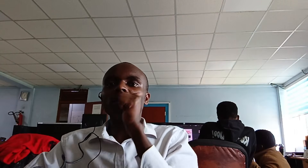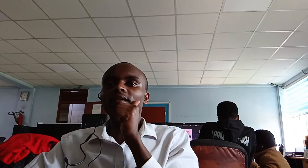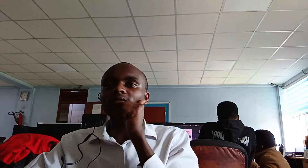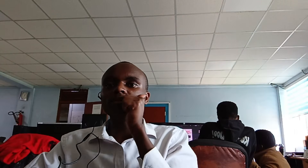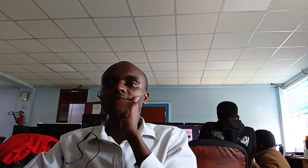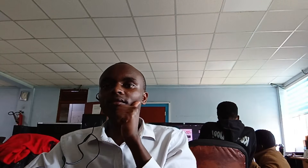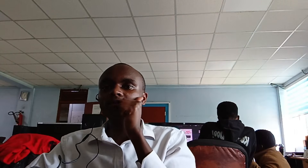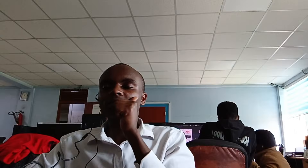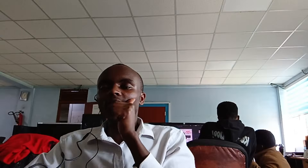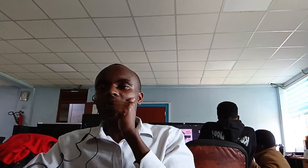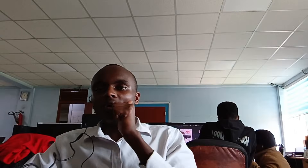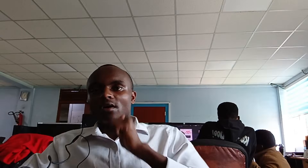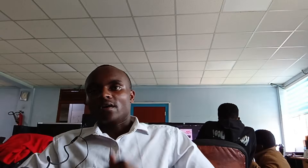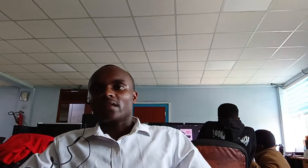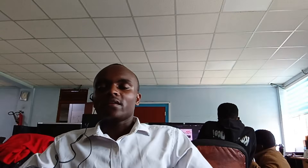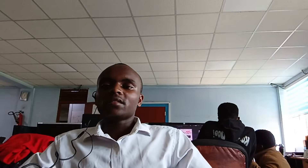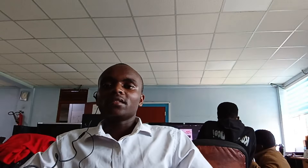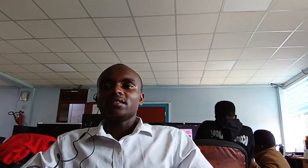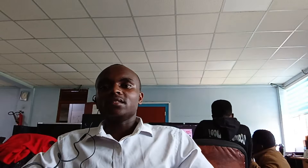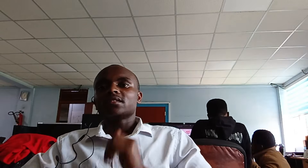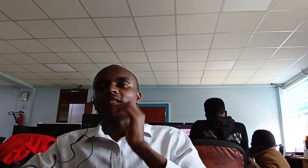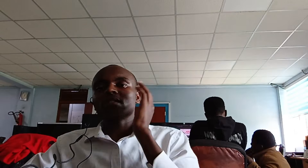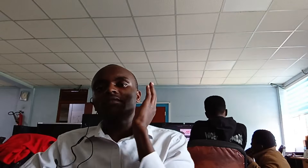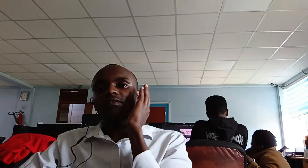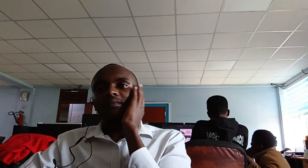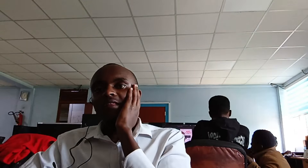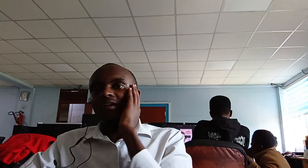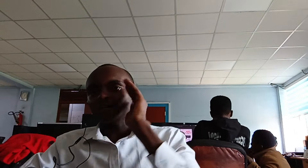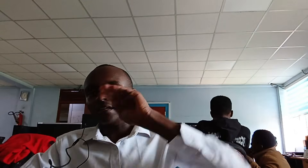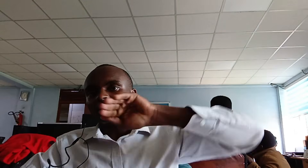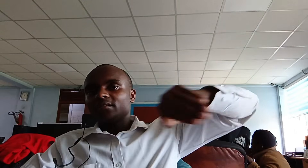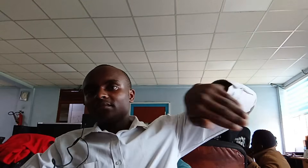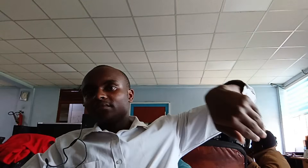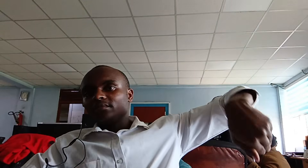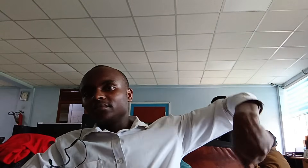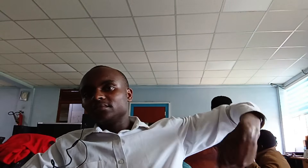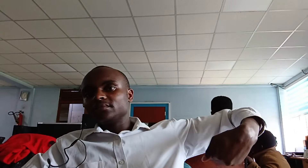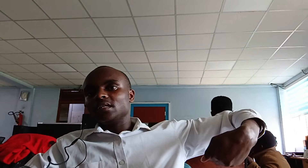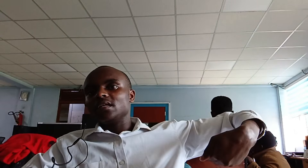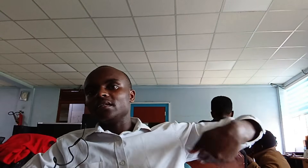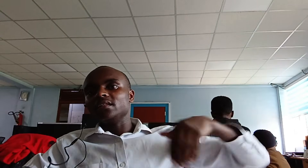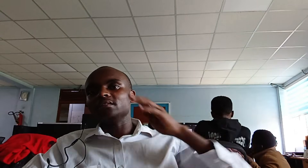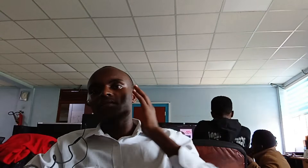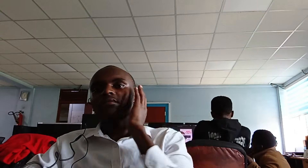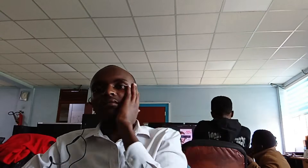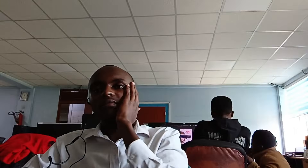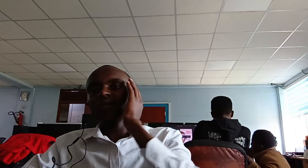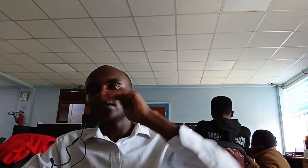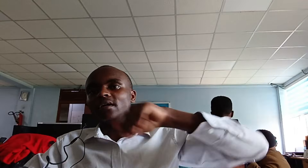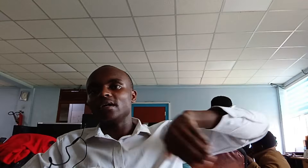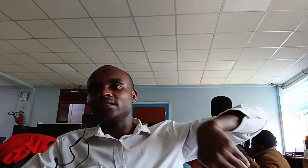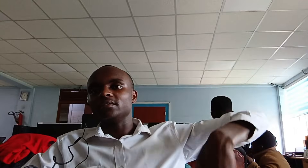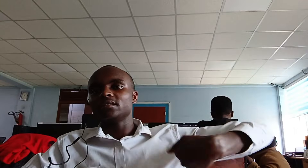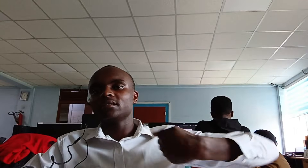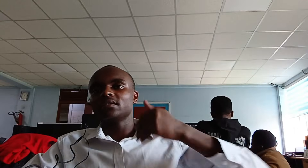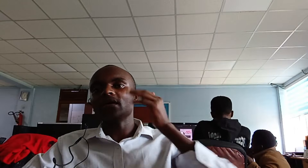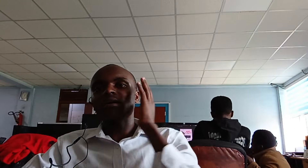aunt. The other sign is the sign for mother and then like this. So aunt,